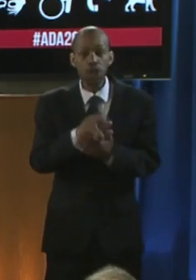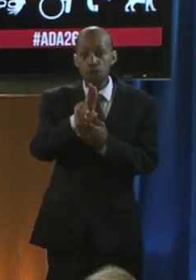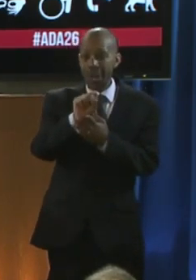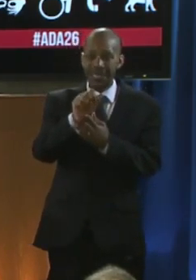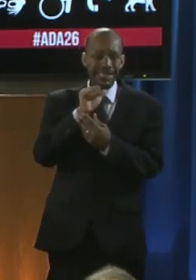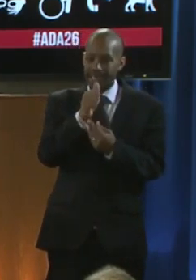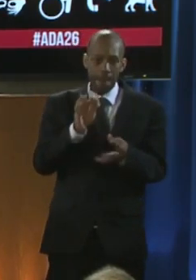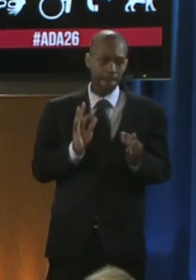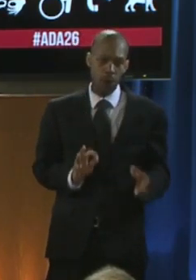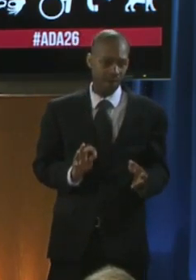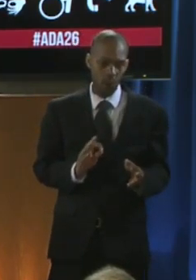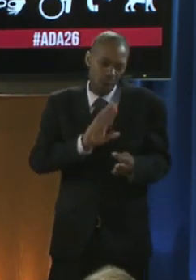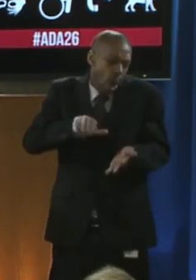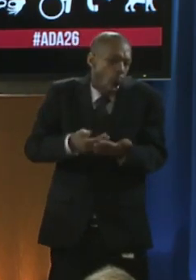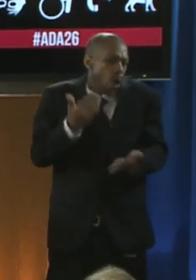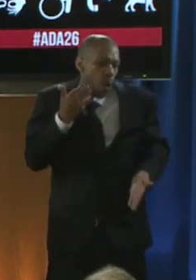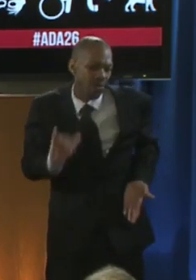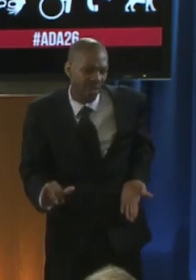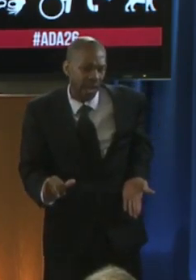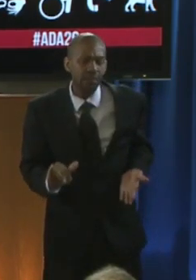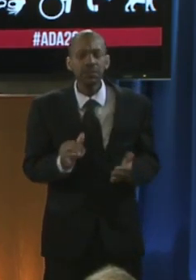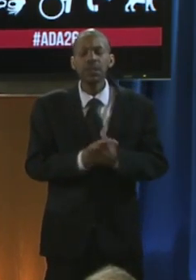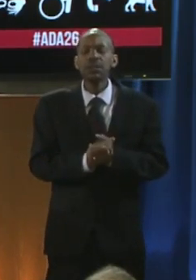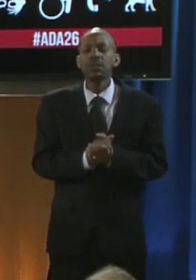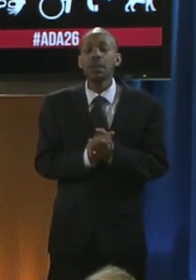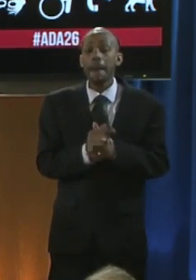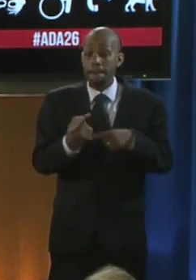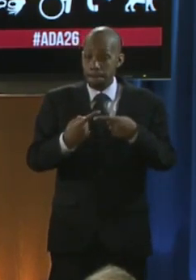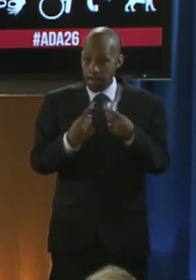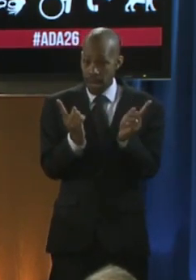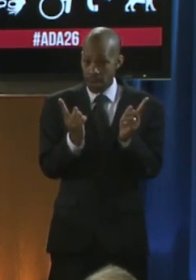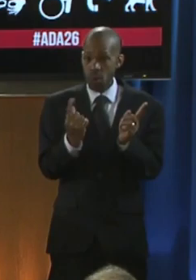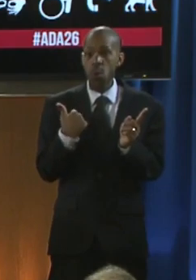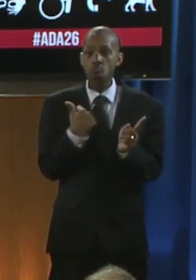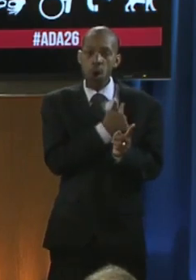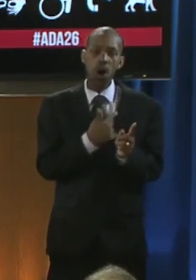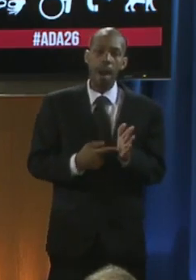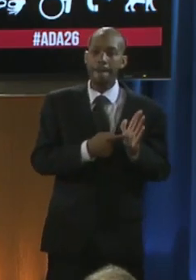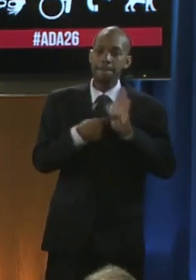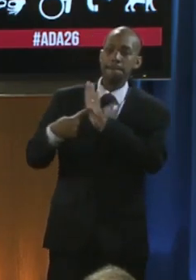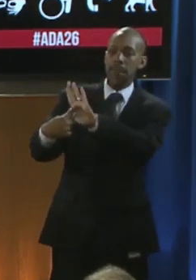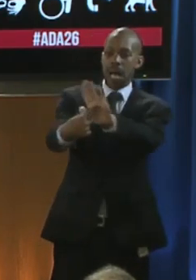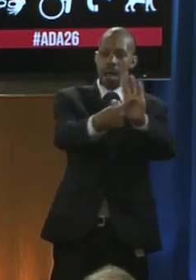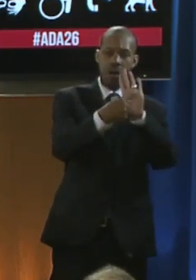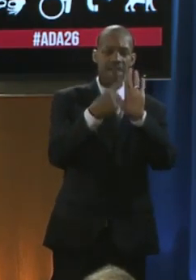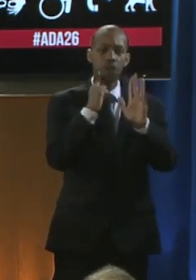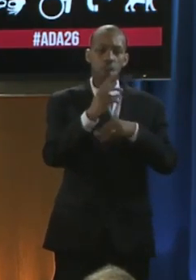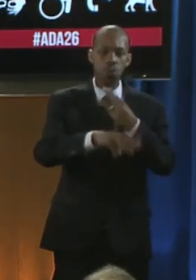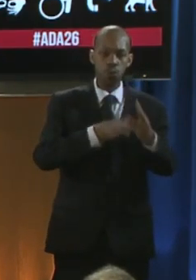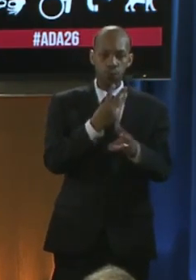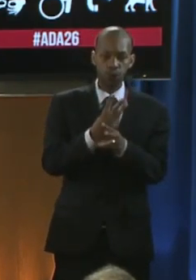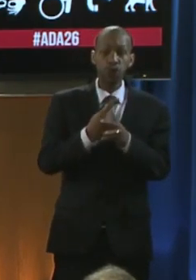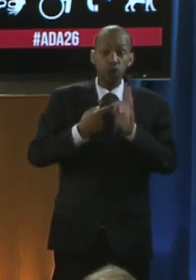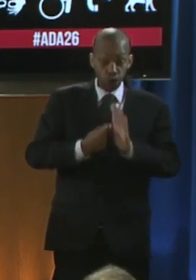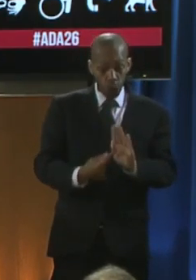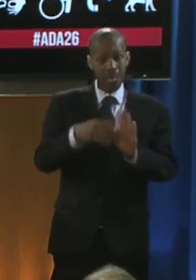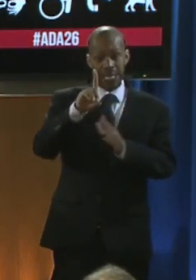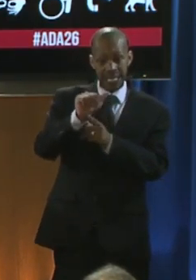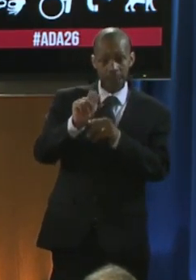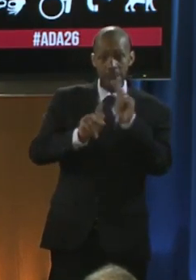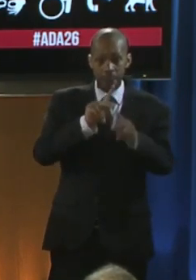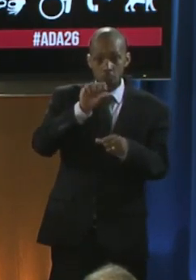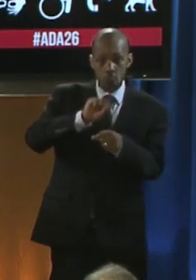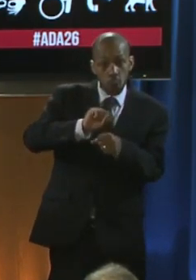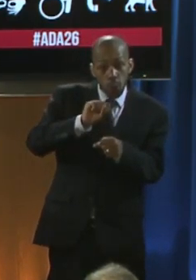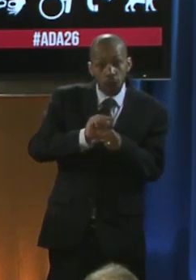perfect, as we all know, in many ways. We are, however, a model for the world, demonstrating that disabled people